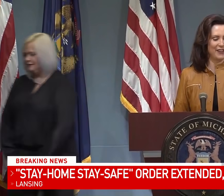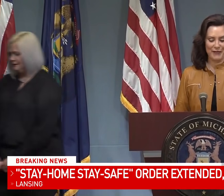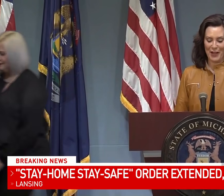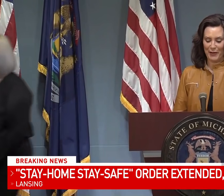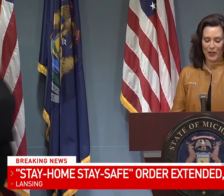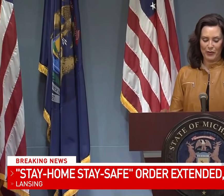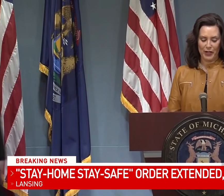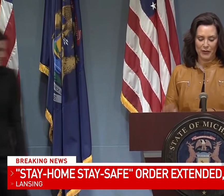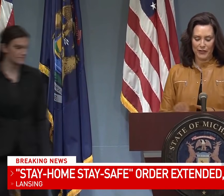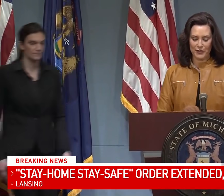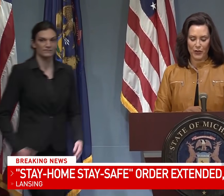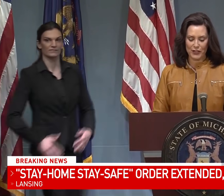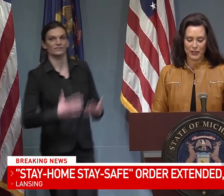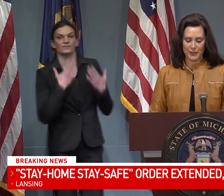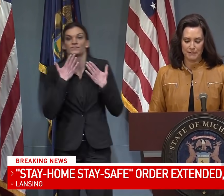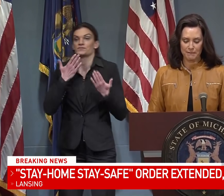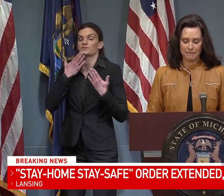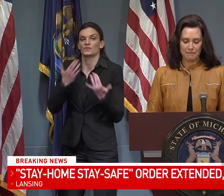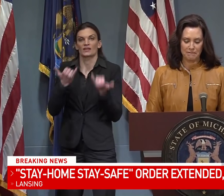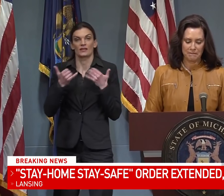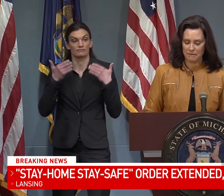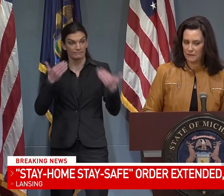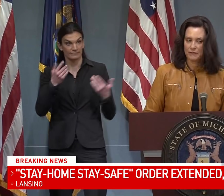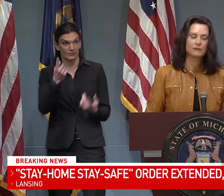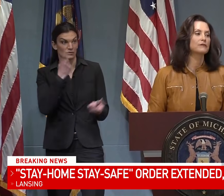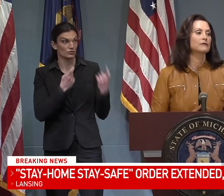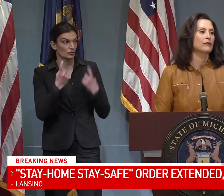Okay, I'm happy to open it up for some questions.